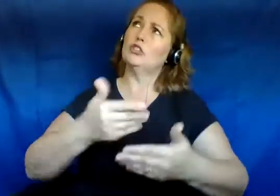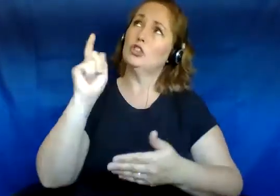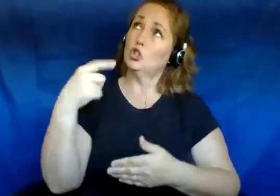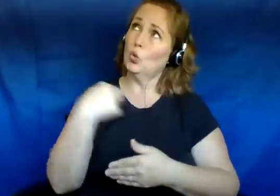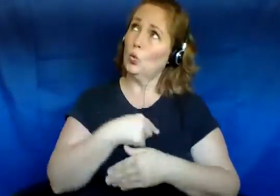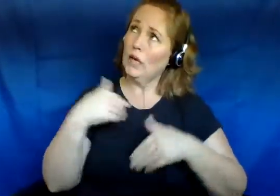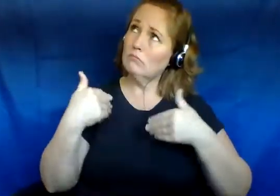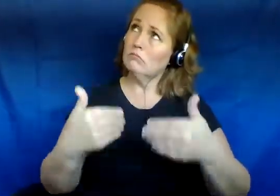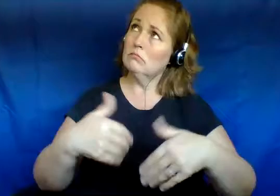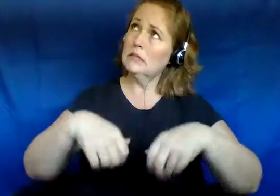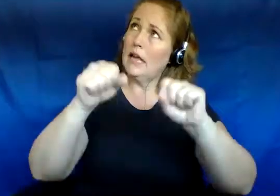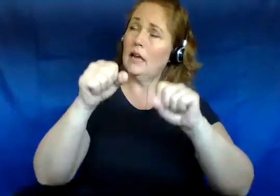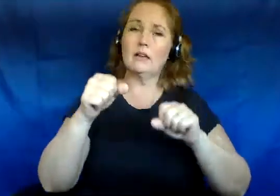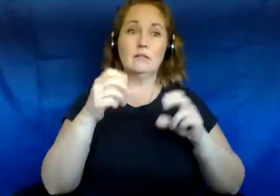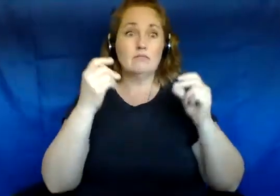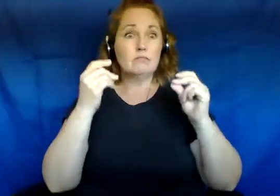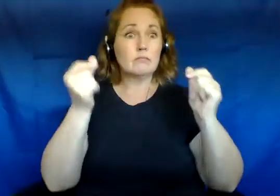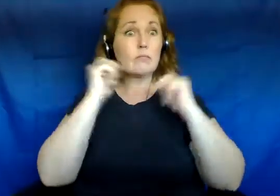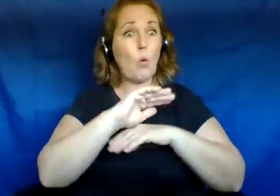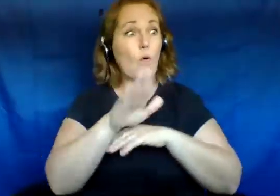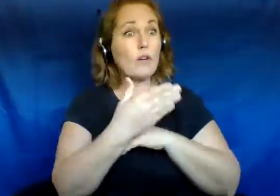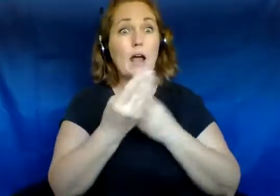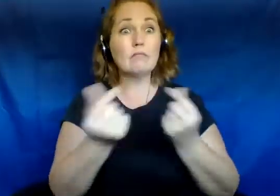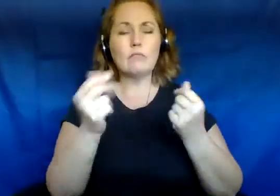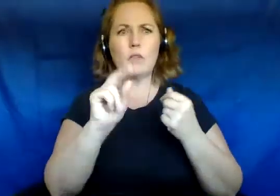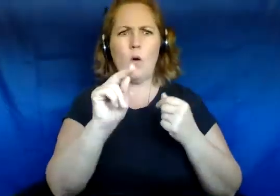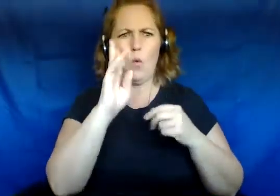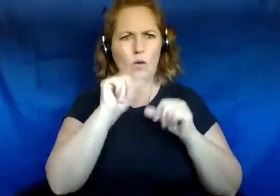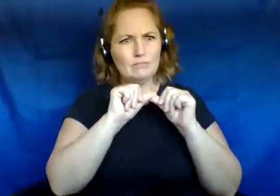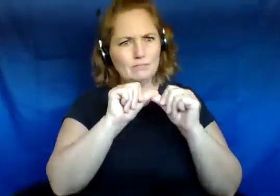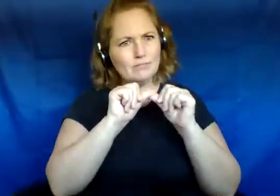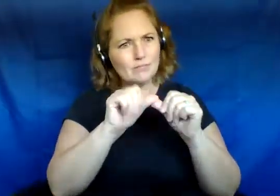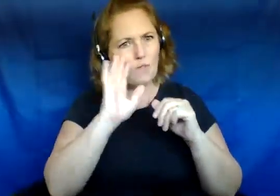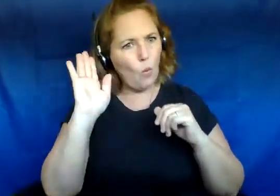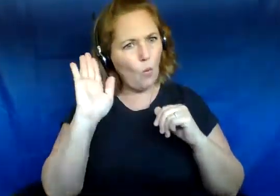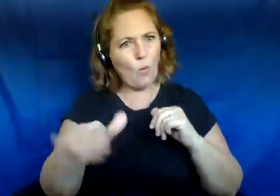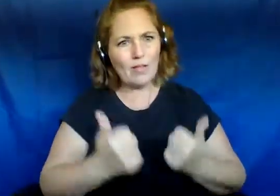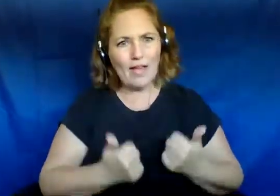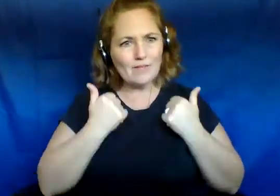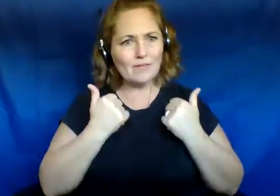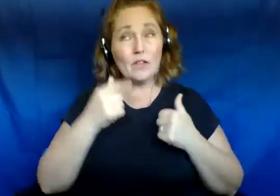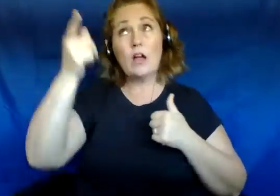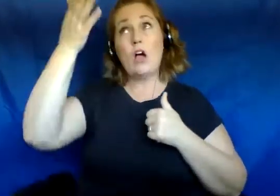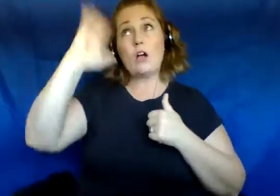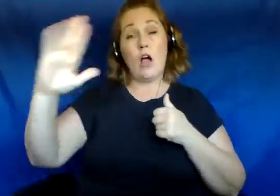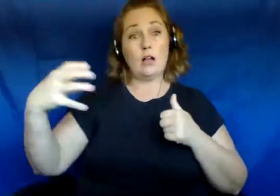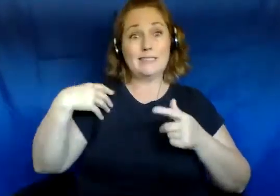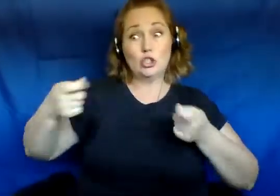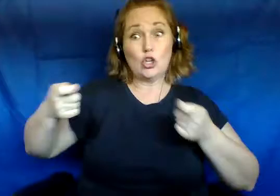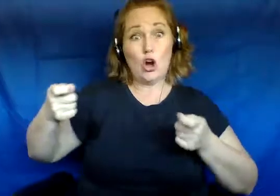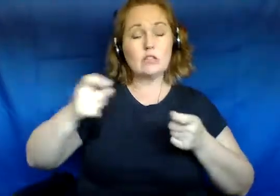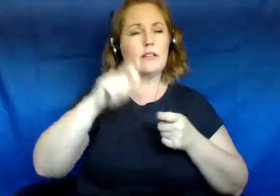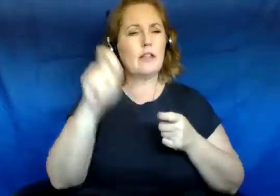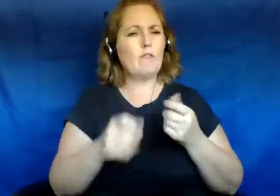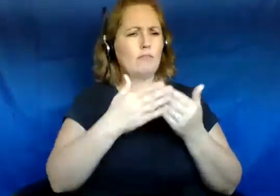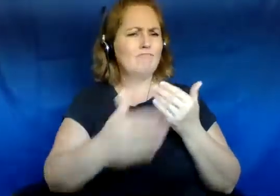This is not an overnight matter. We should continue it for a lifetime. As God is in charge, therefore, all is